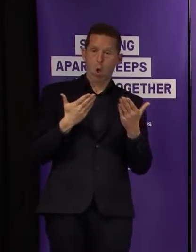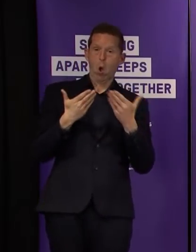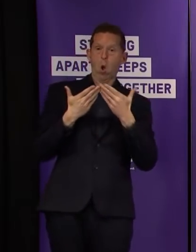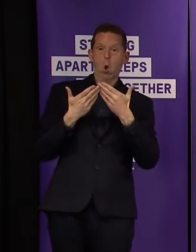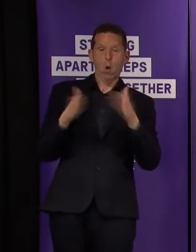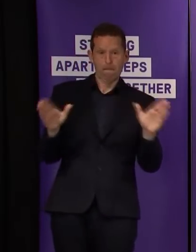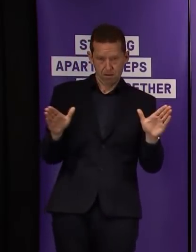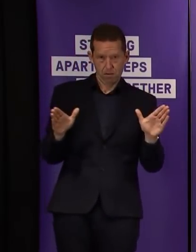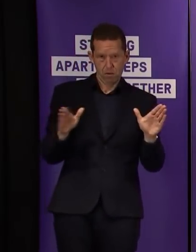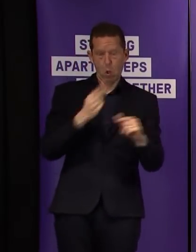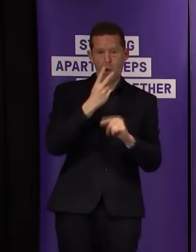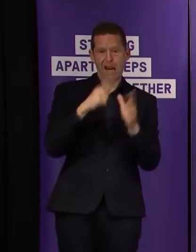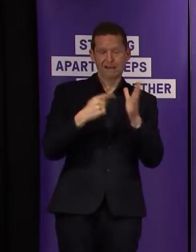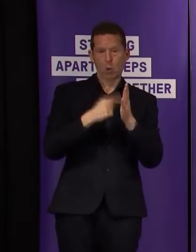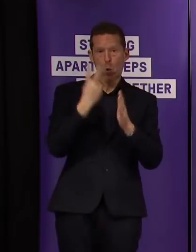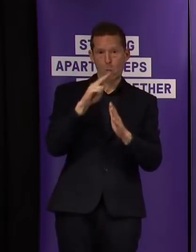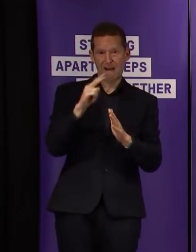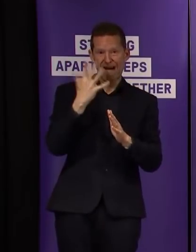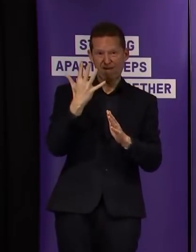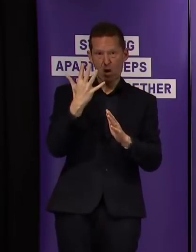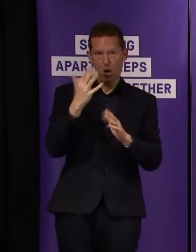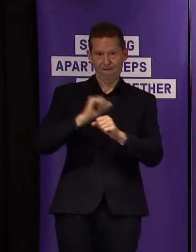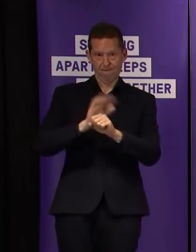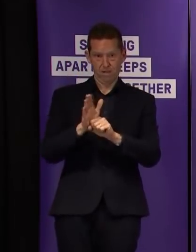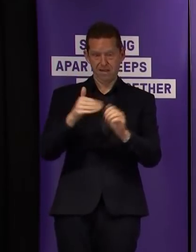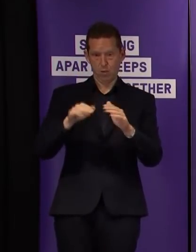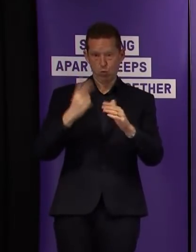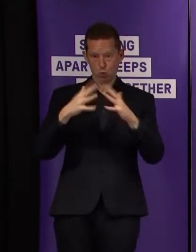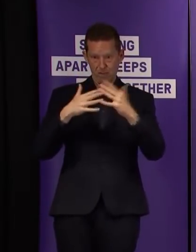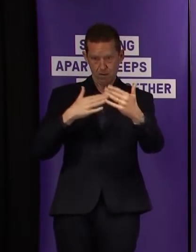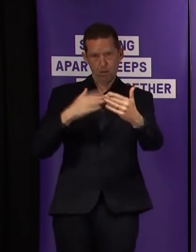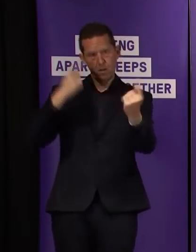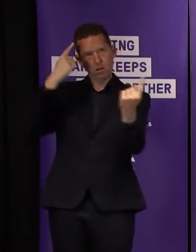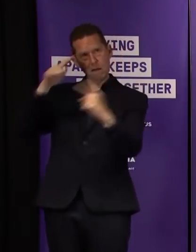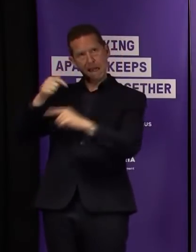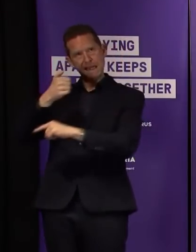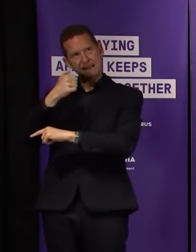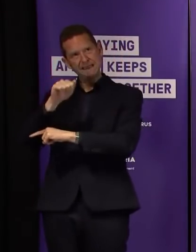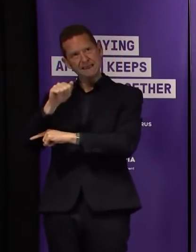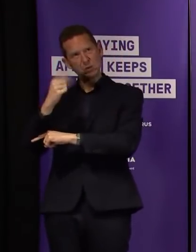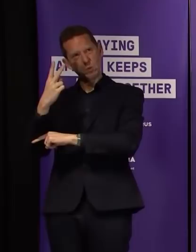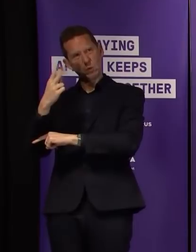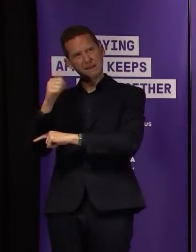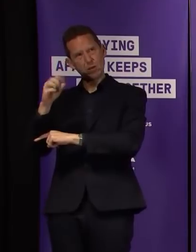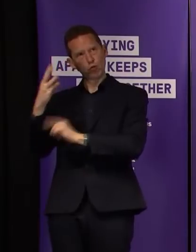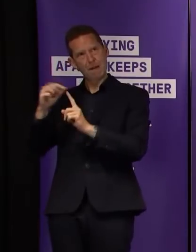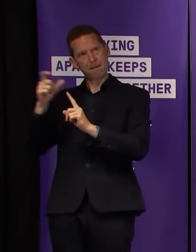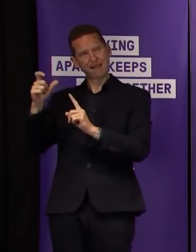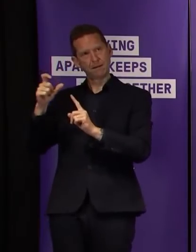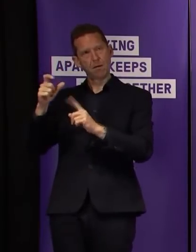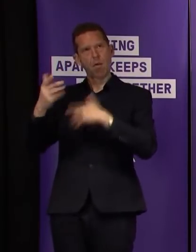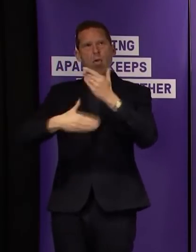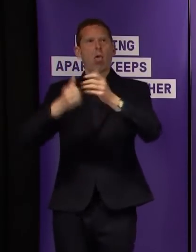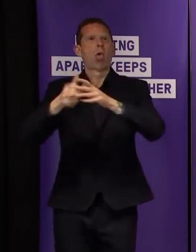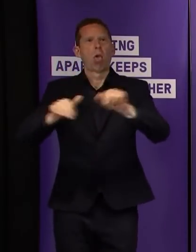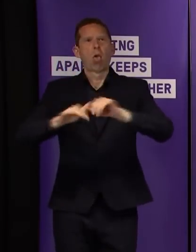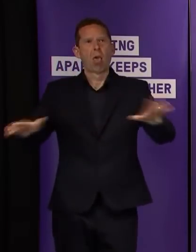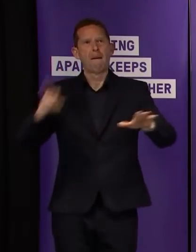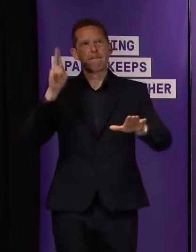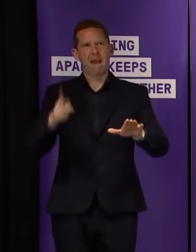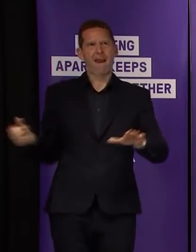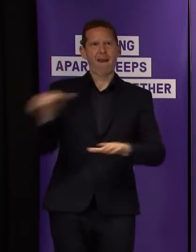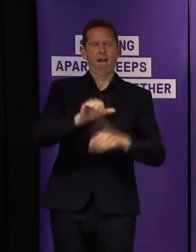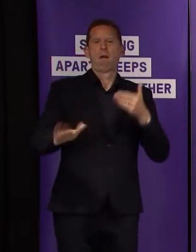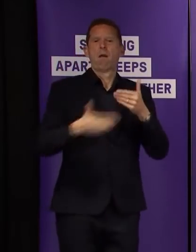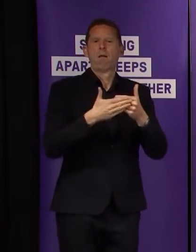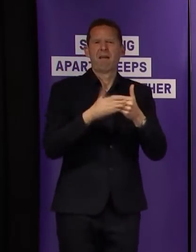got a 62%, 63% chance of being back in lockdown. So that's frankly a